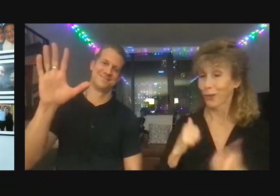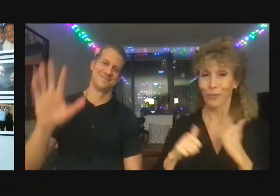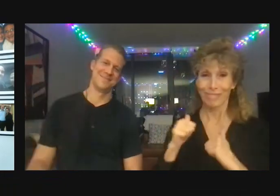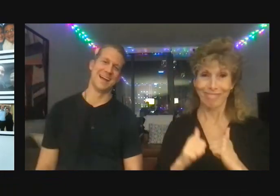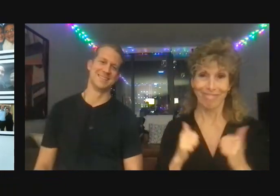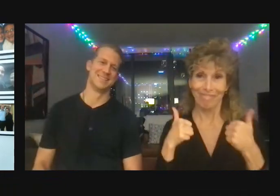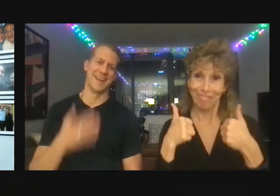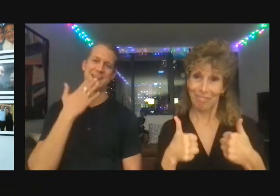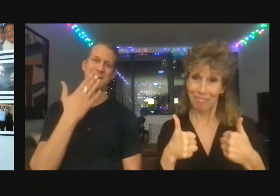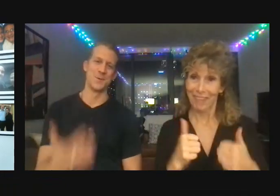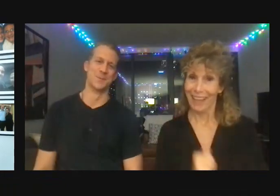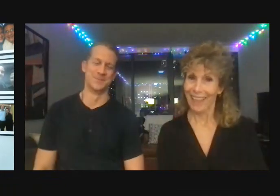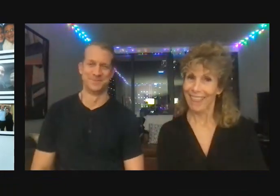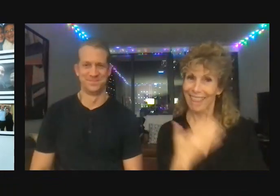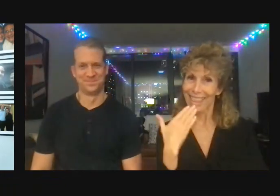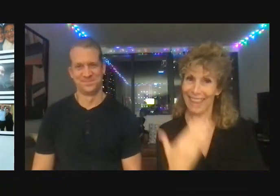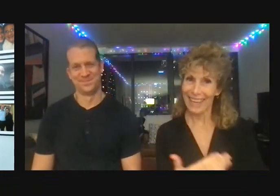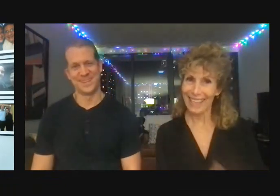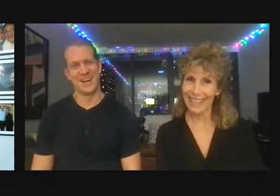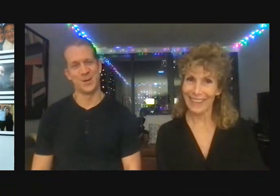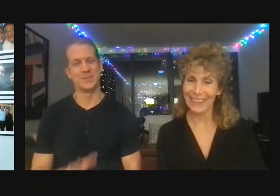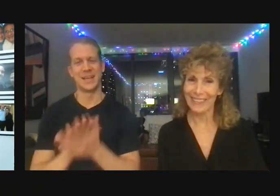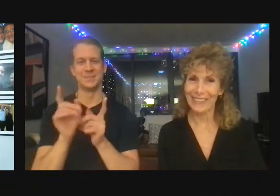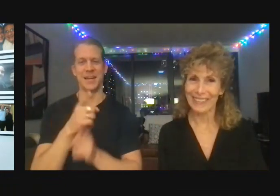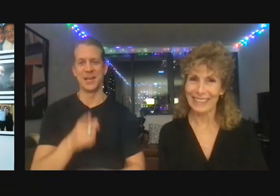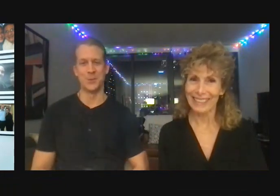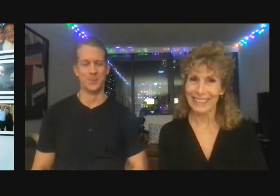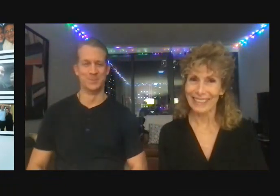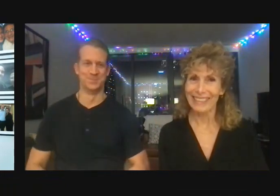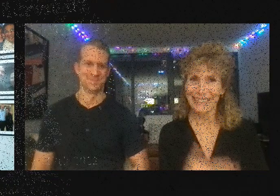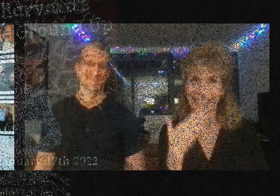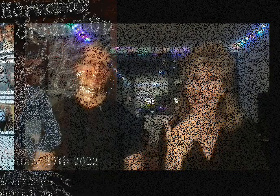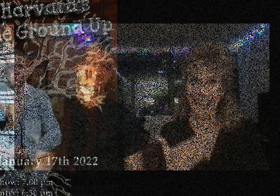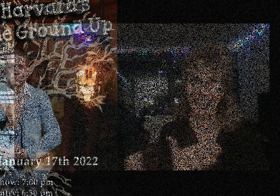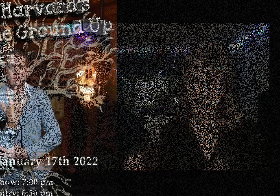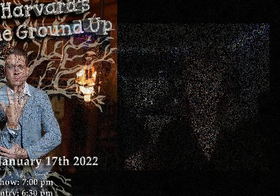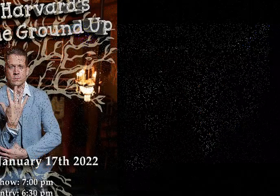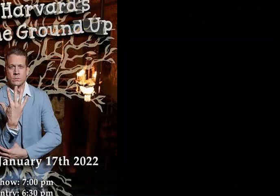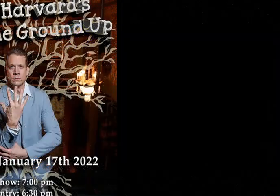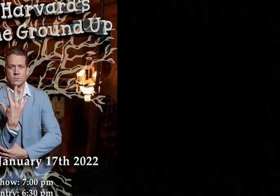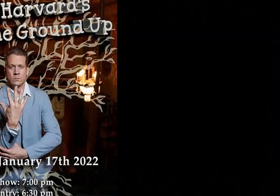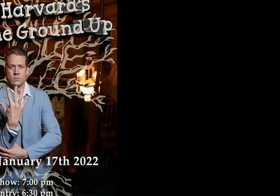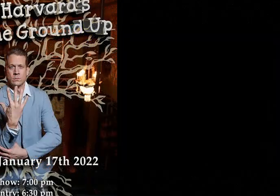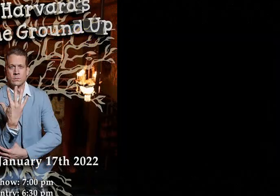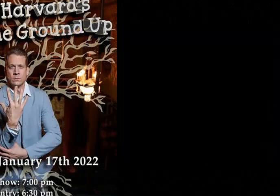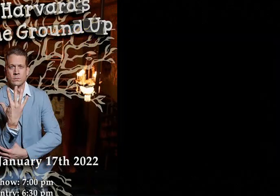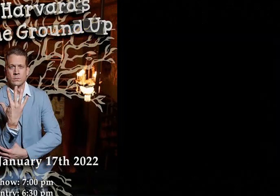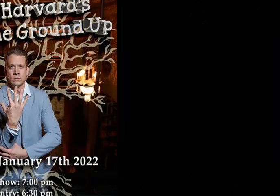Yeah, thank you. Thank you. Thank you. Thank you.